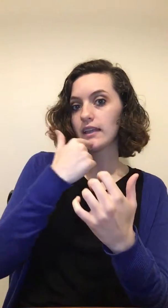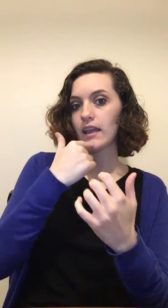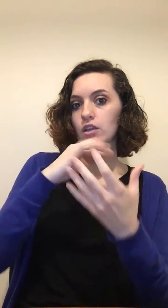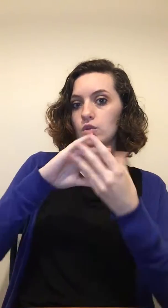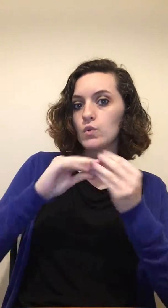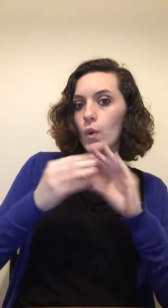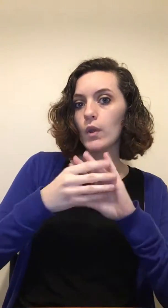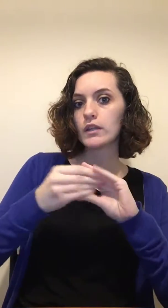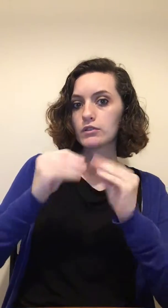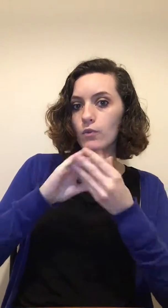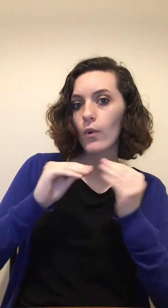speak to us,